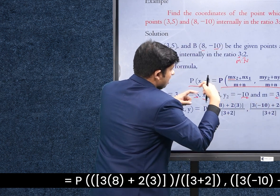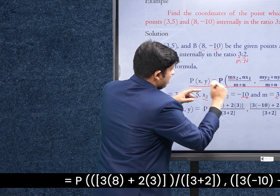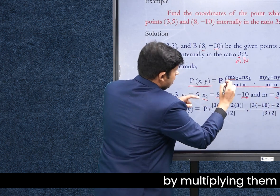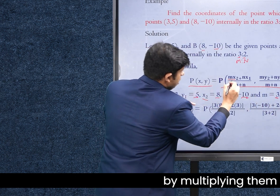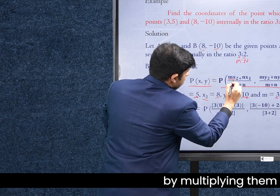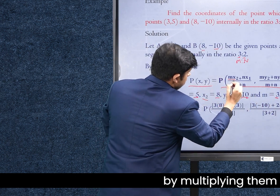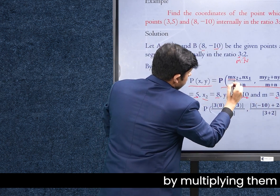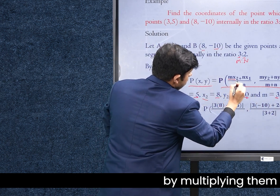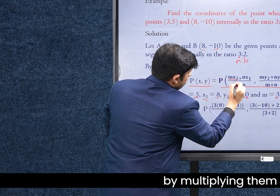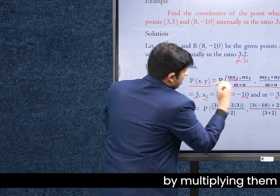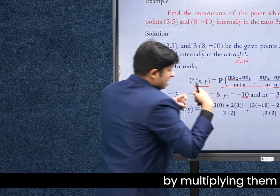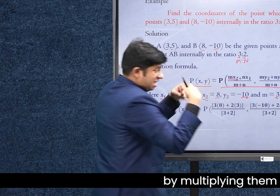By multiplying them,